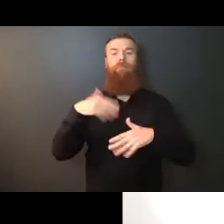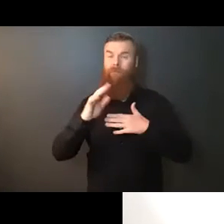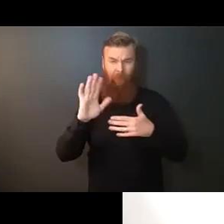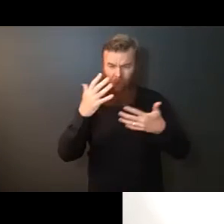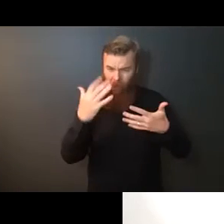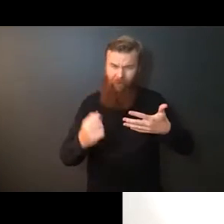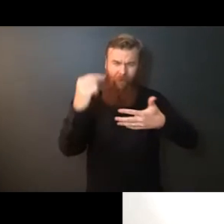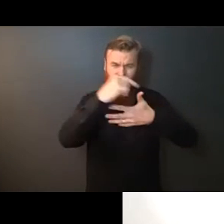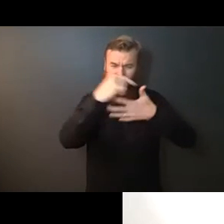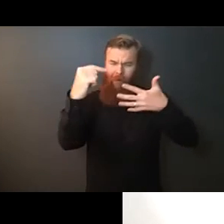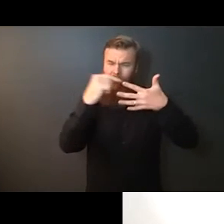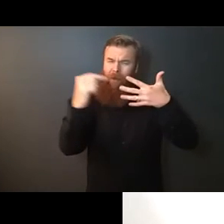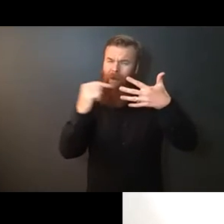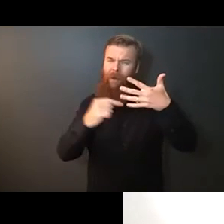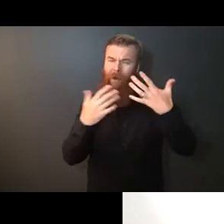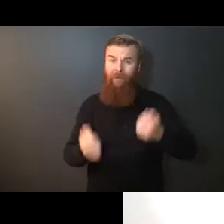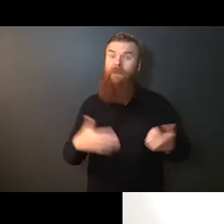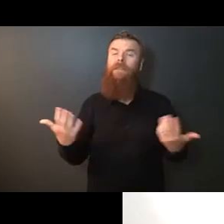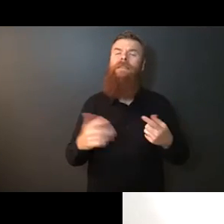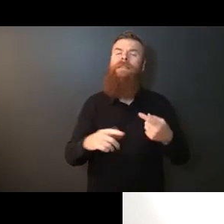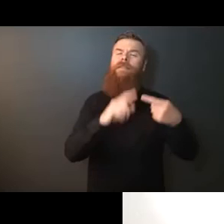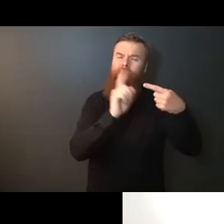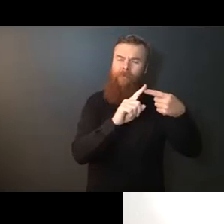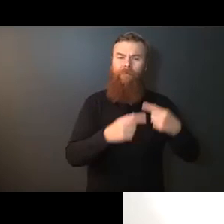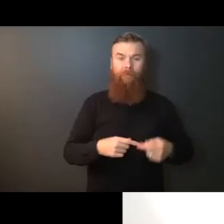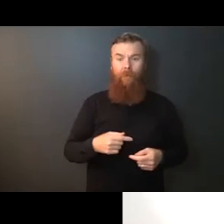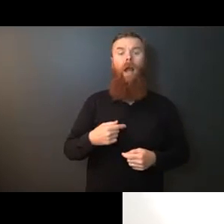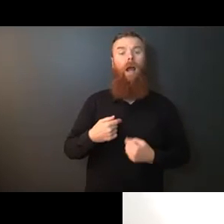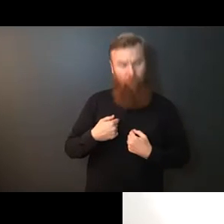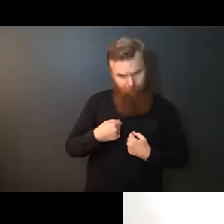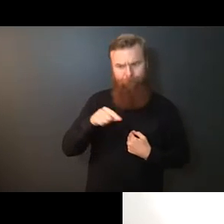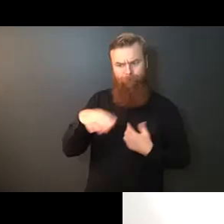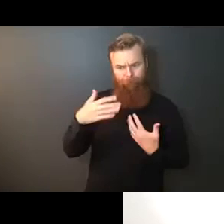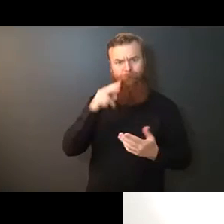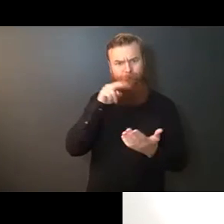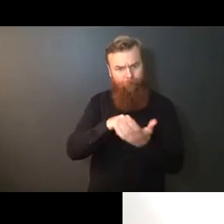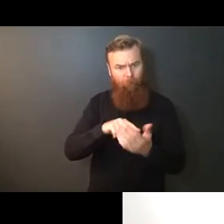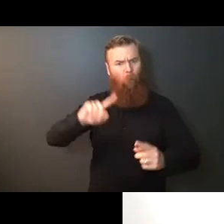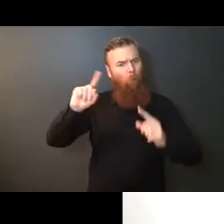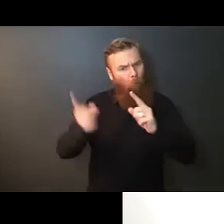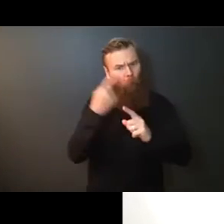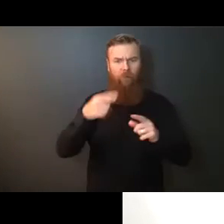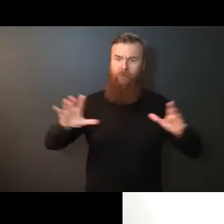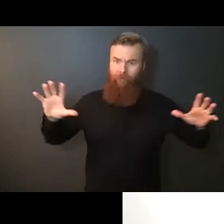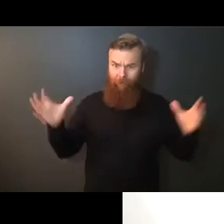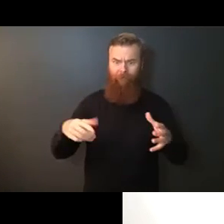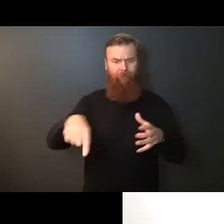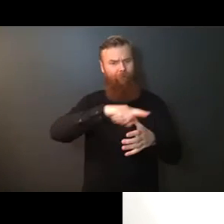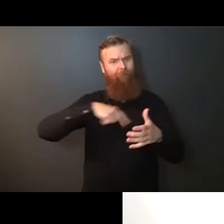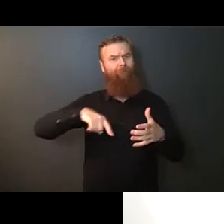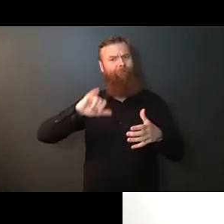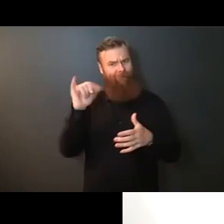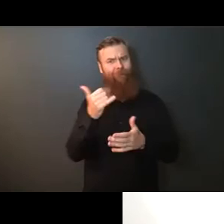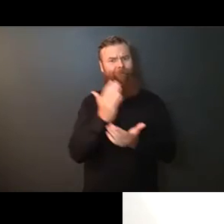has recognized the importance of coming together, a movement that has